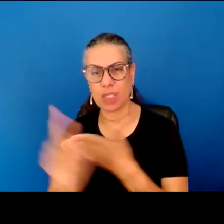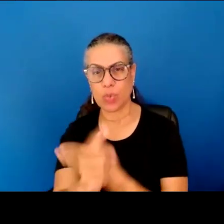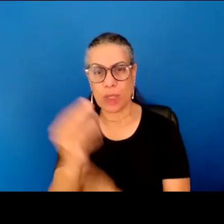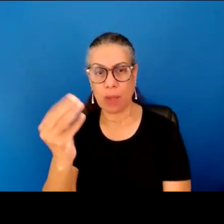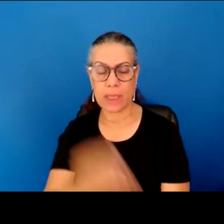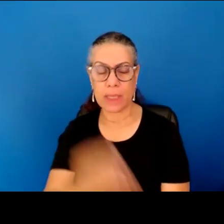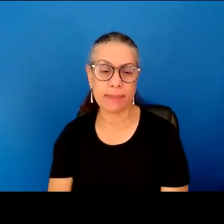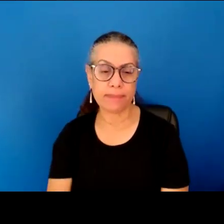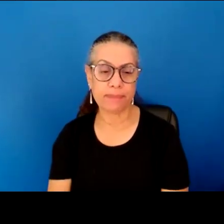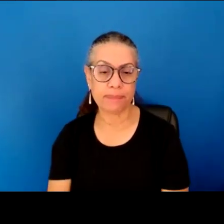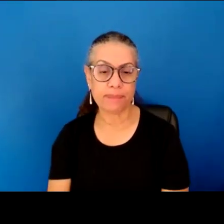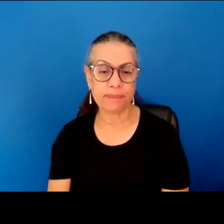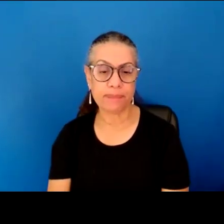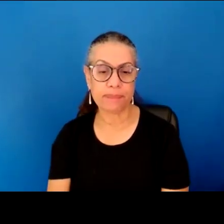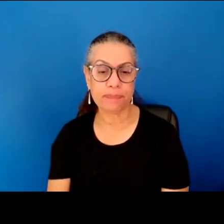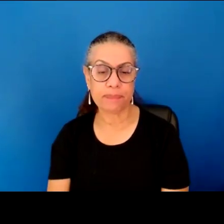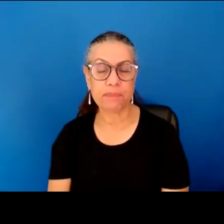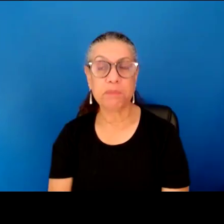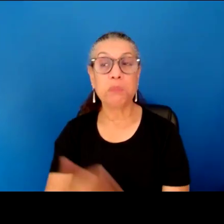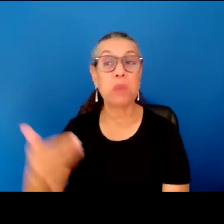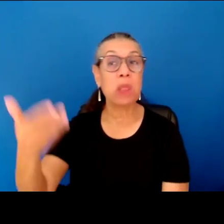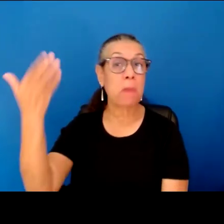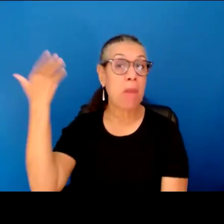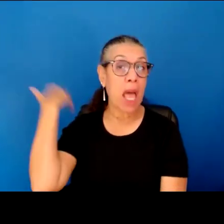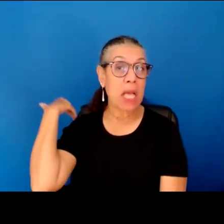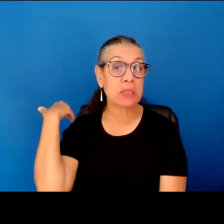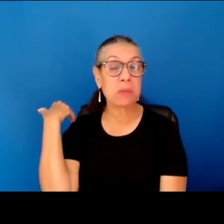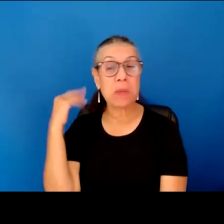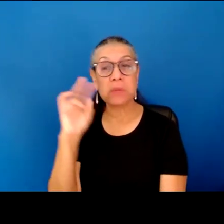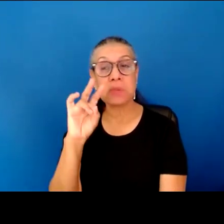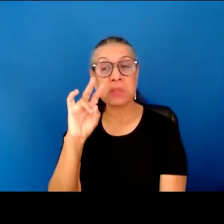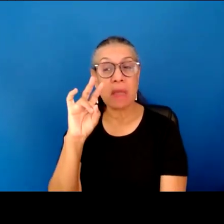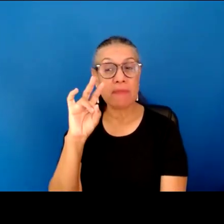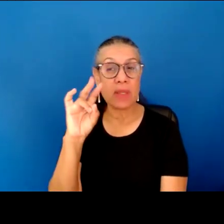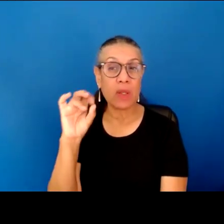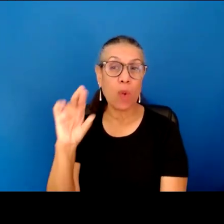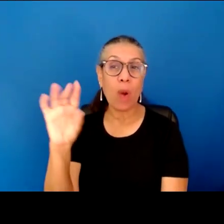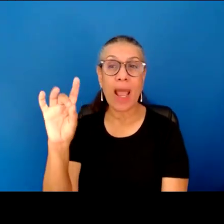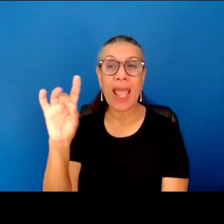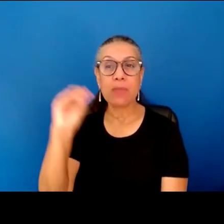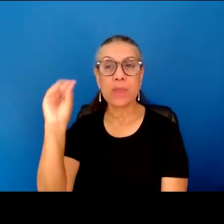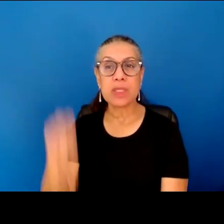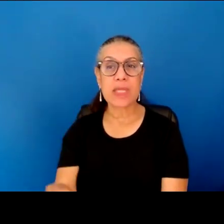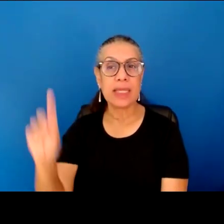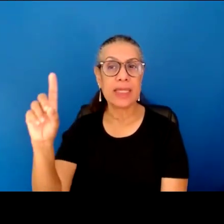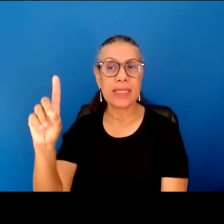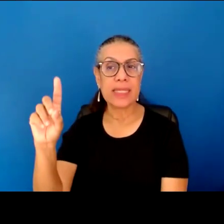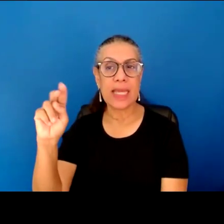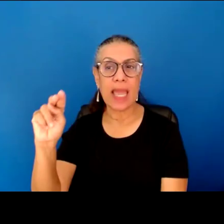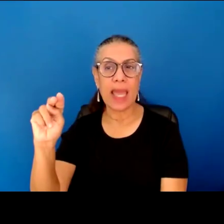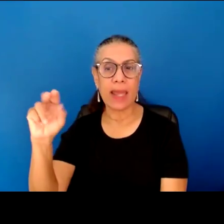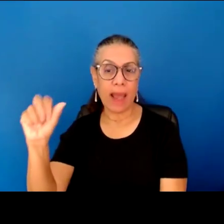in the past we've run somewhere around like a 7 or 8% DNR in the district. It varies kind of year to